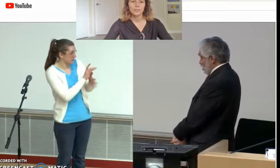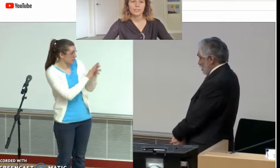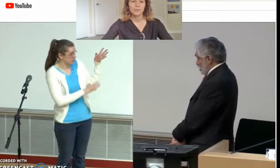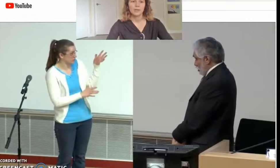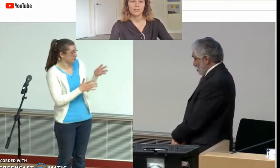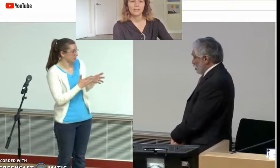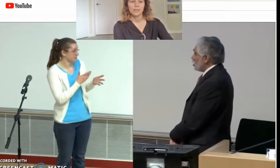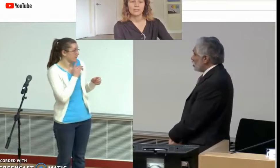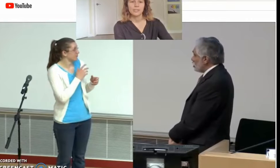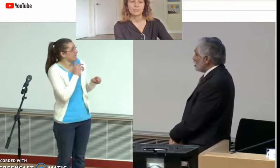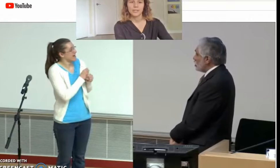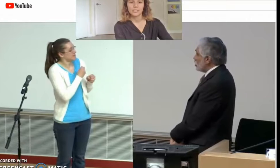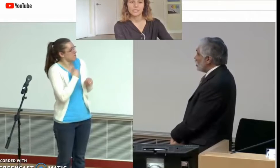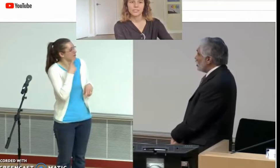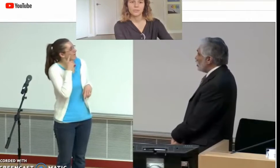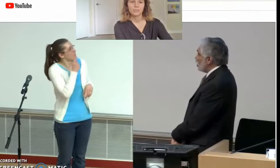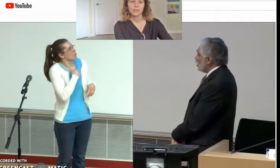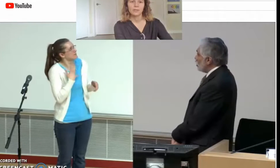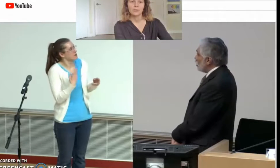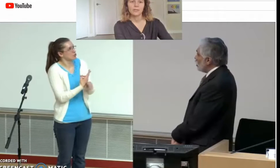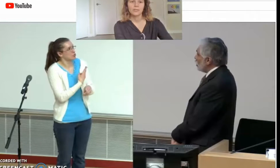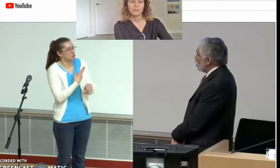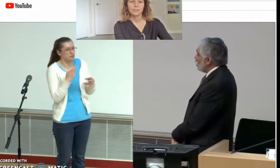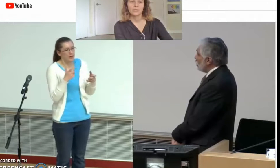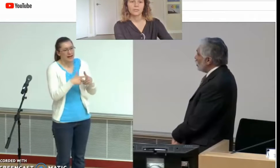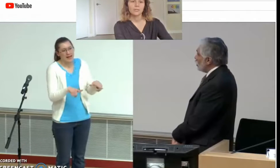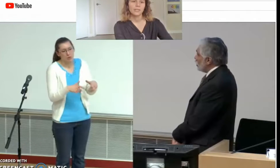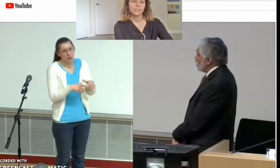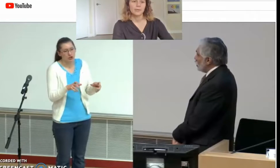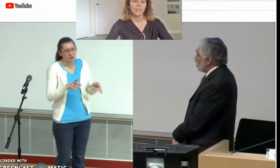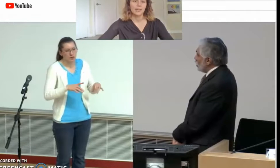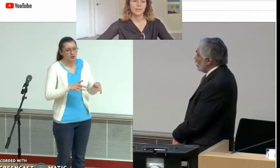That's about language deprivation syndrome and different things about that.